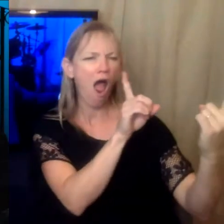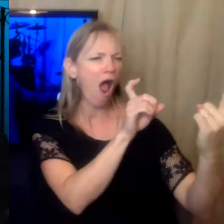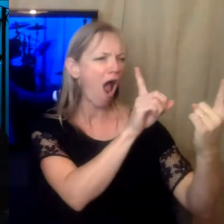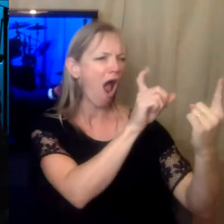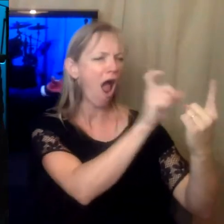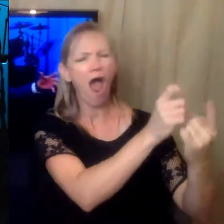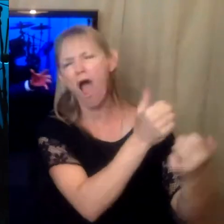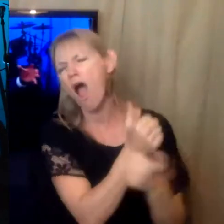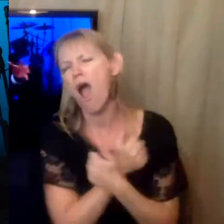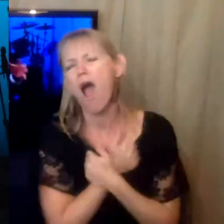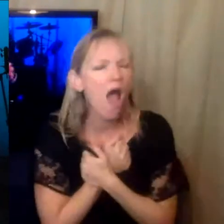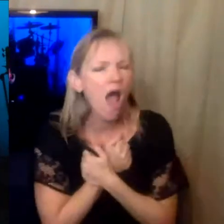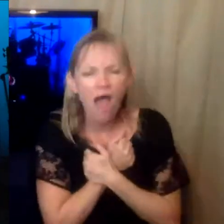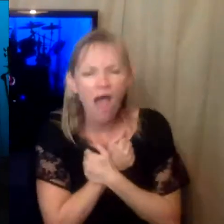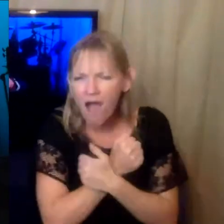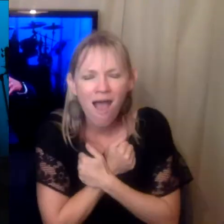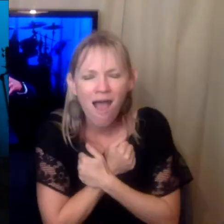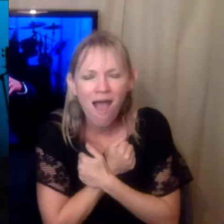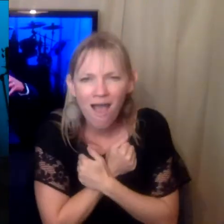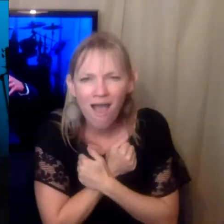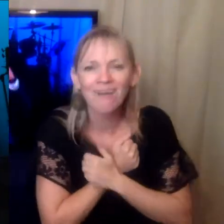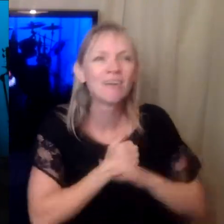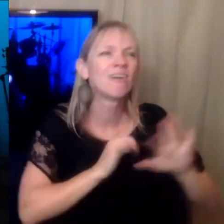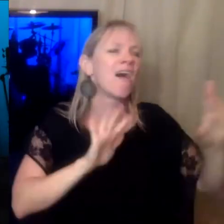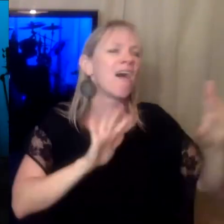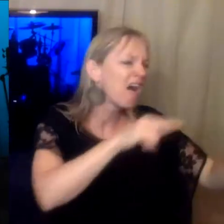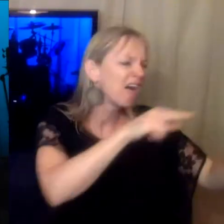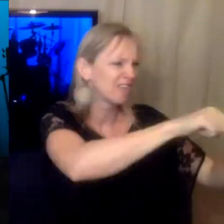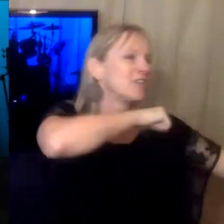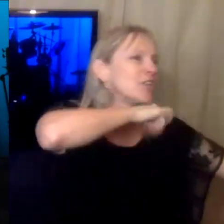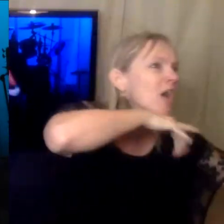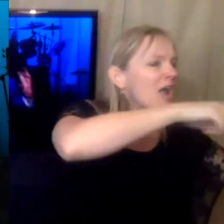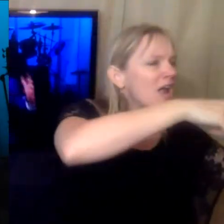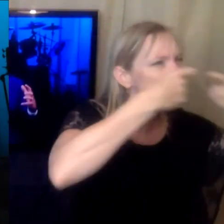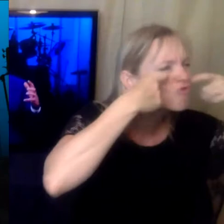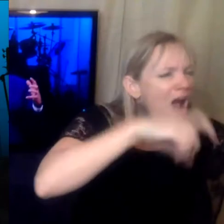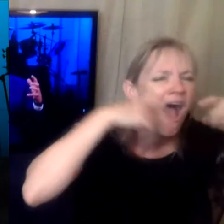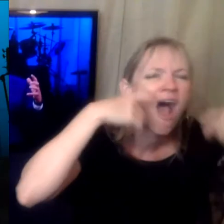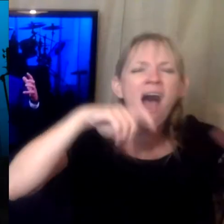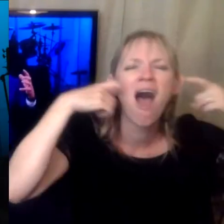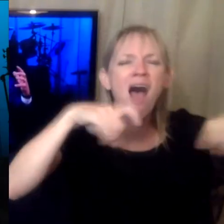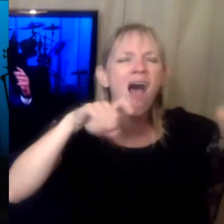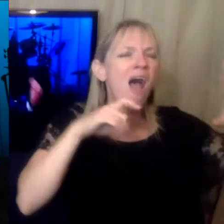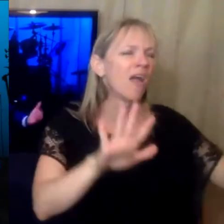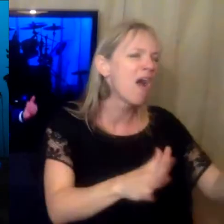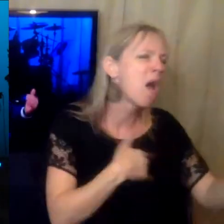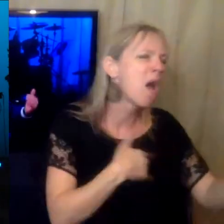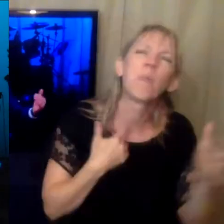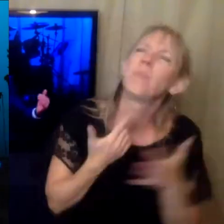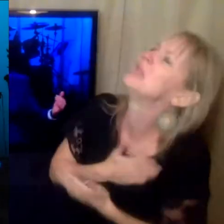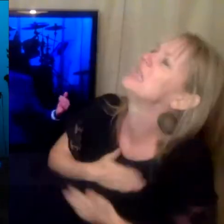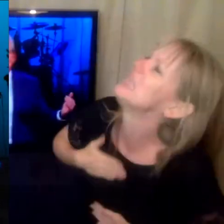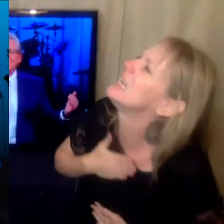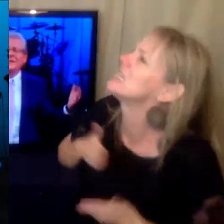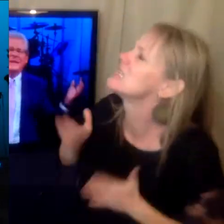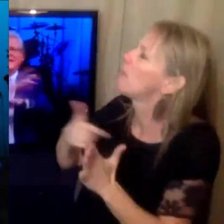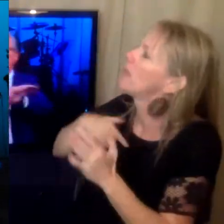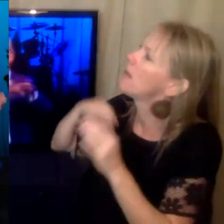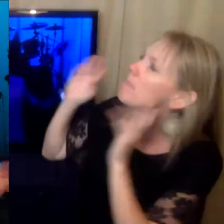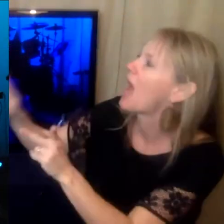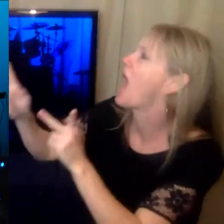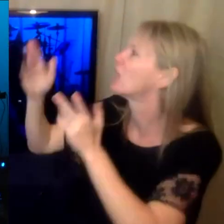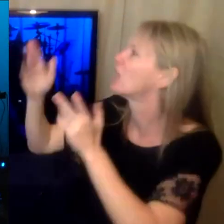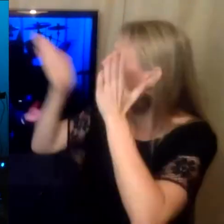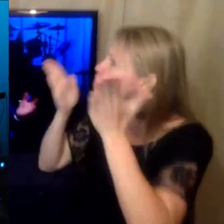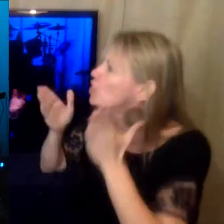And he grabbed his child, filthy and crying and sobbing and pleading to be taken in as a servant. And he didn't